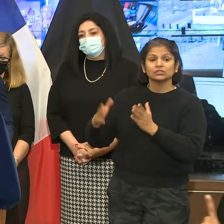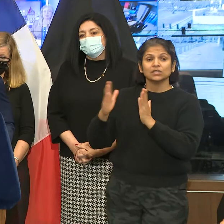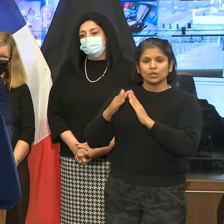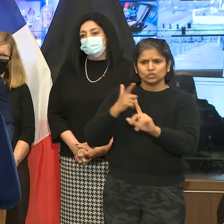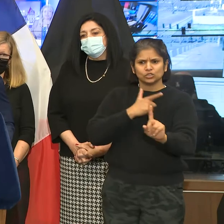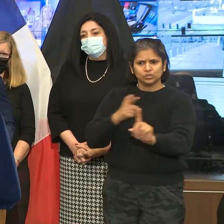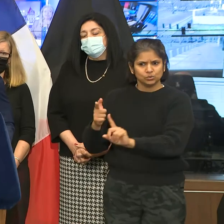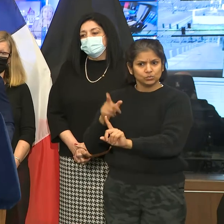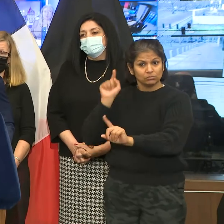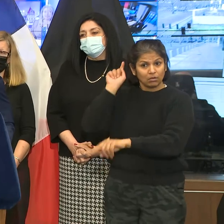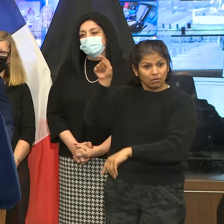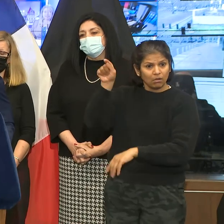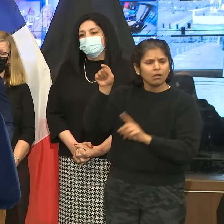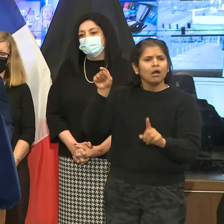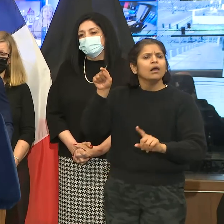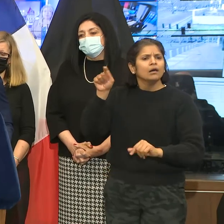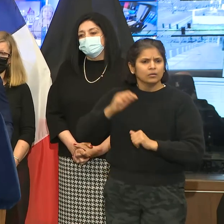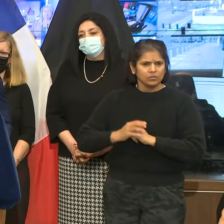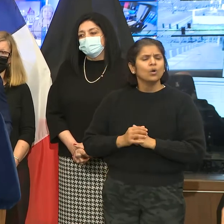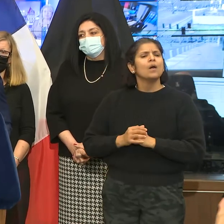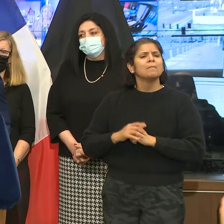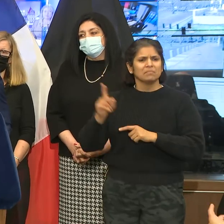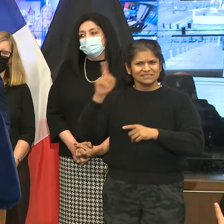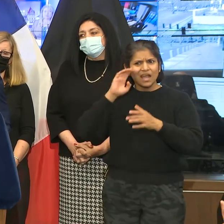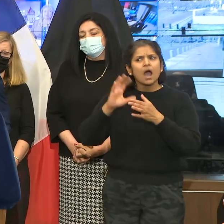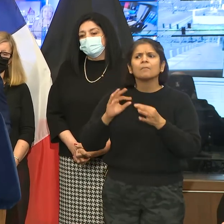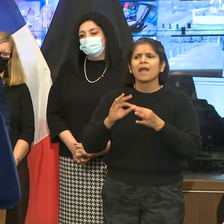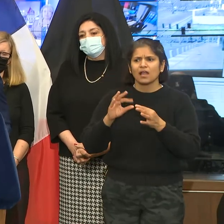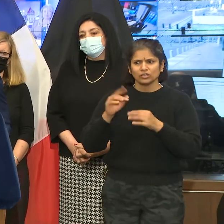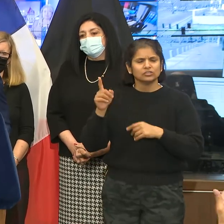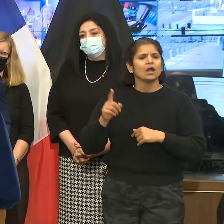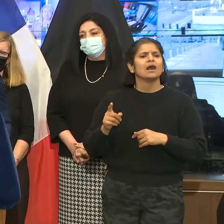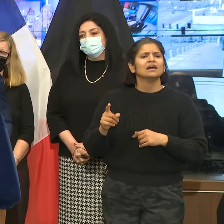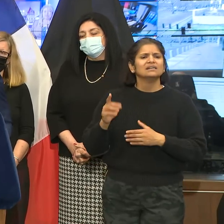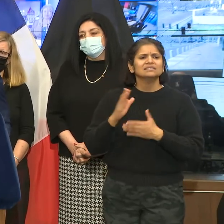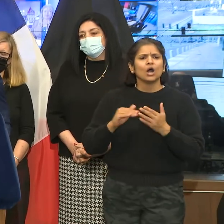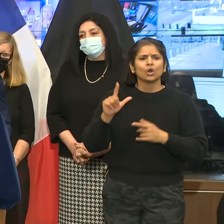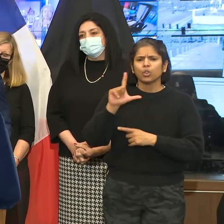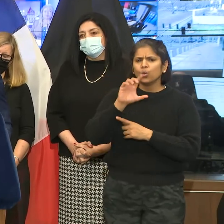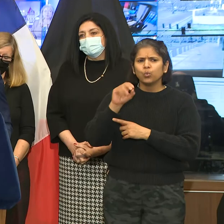think allow this individual to remain out in the street. What are those loopholes?